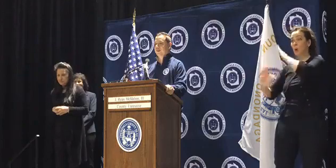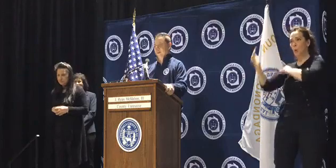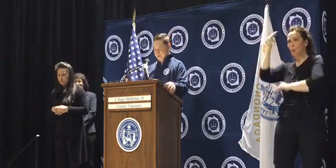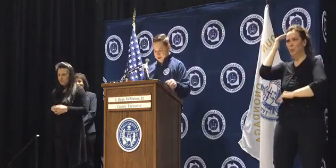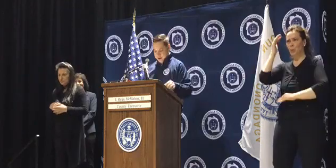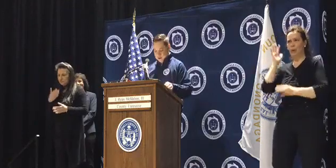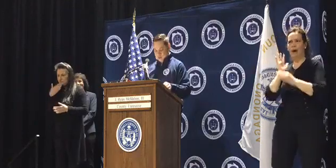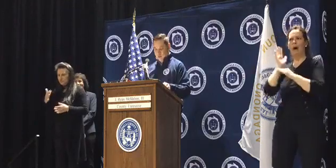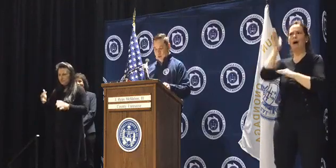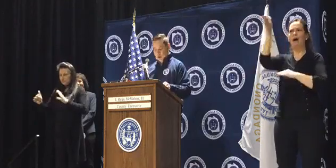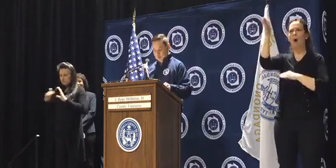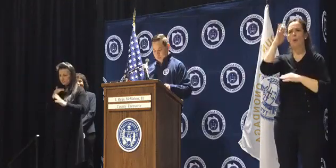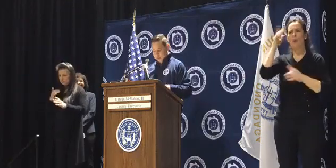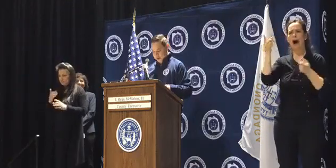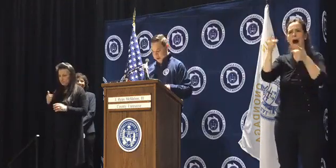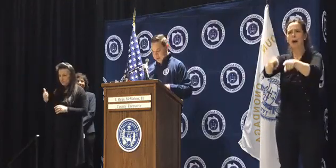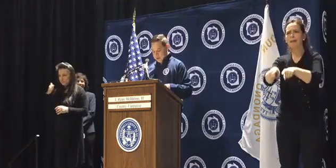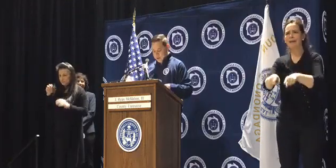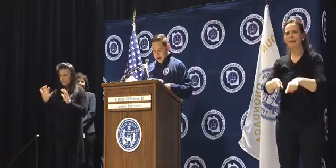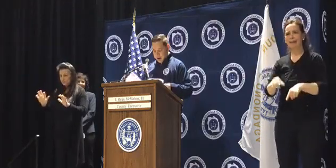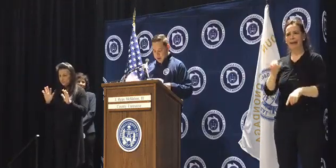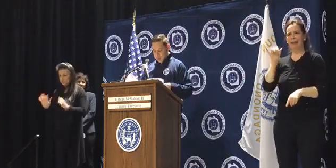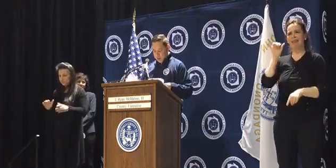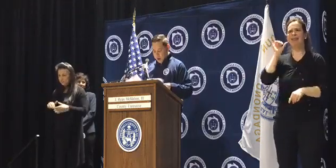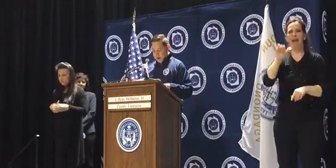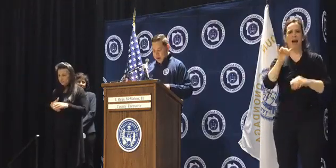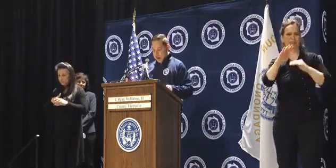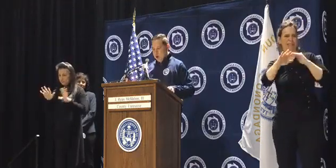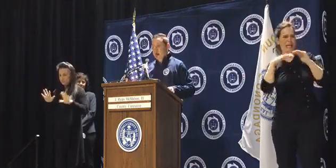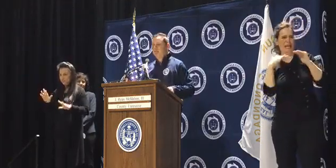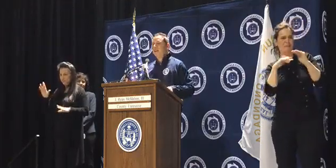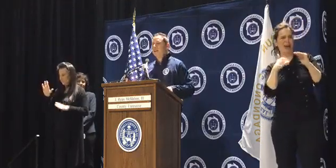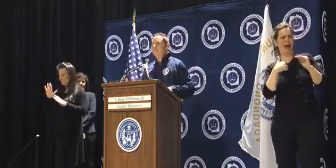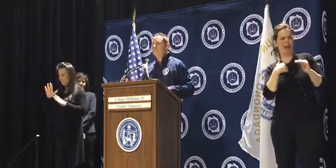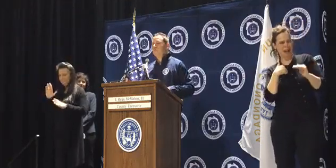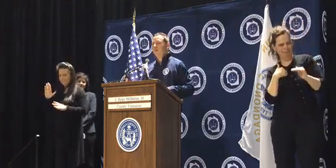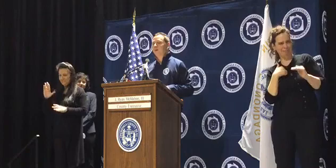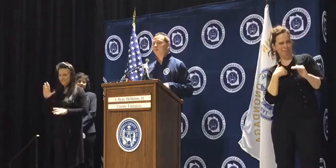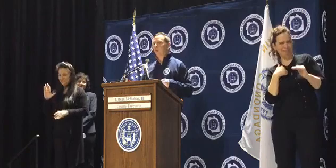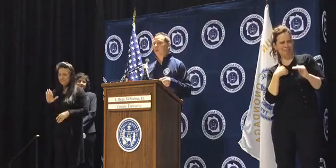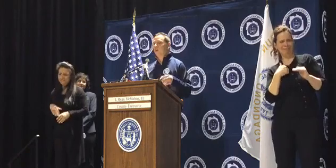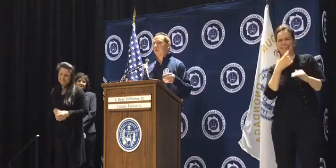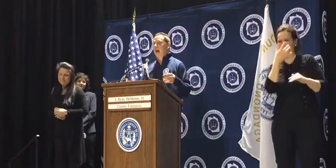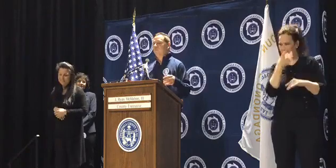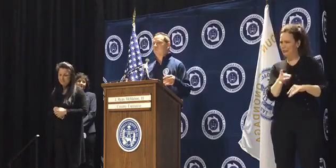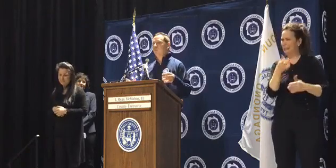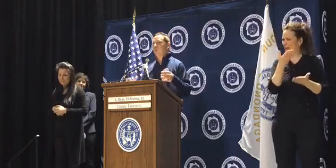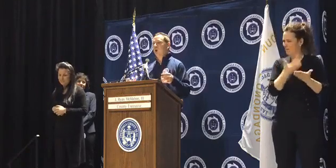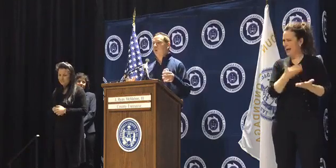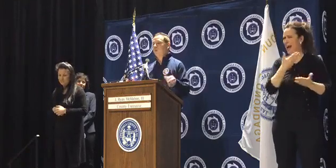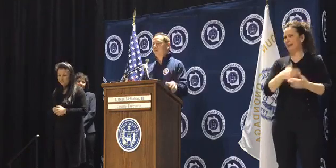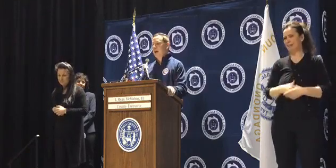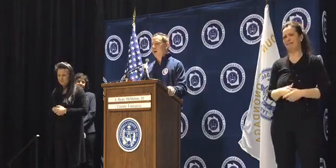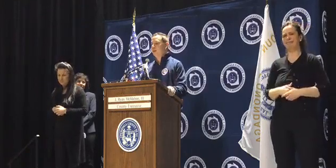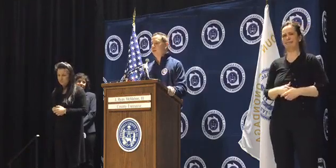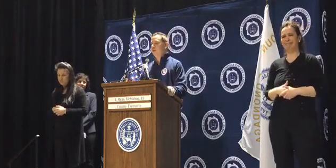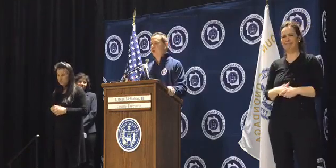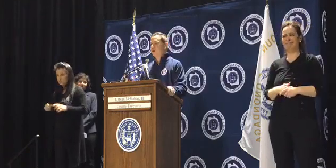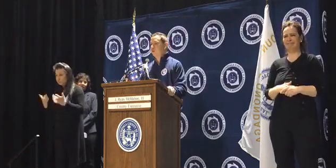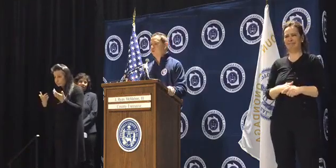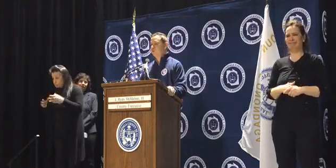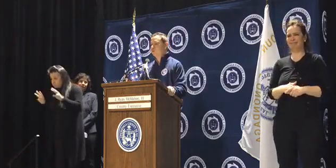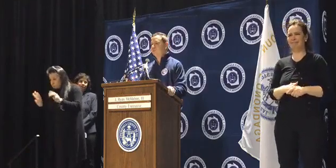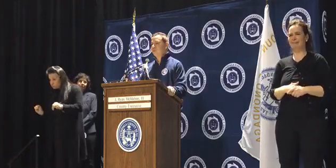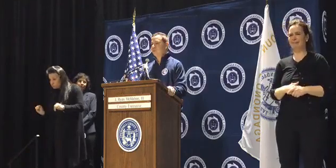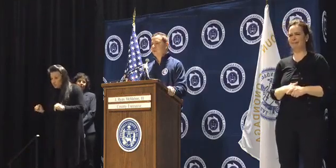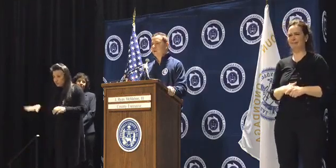got yesterday. I agree 100%. But right now, I think it's important that we put all this data into